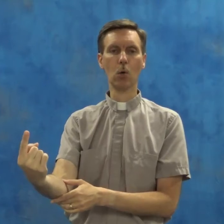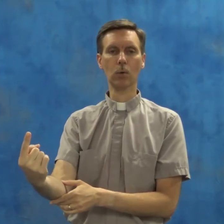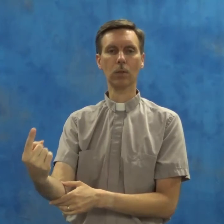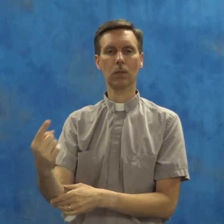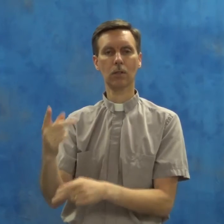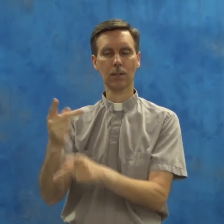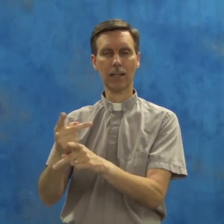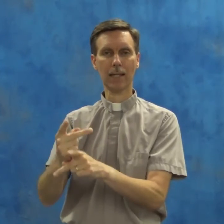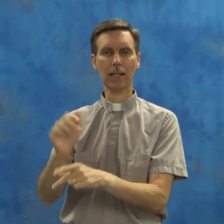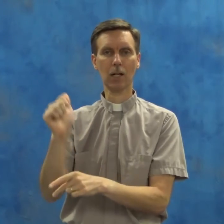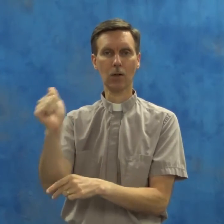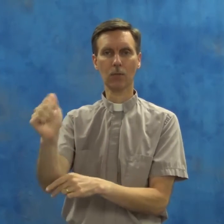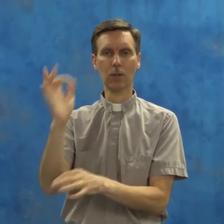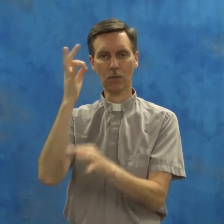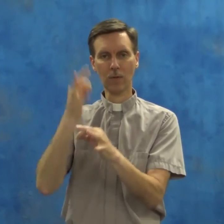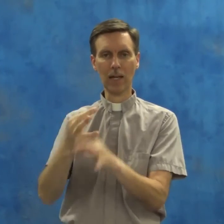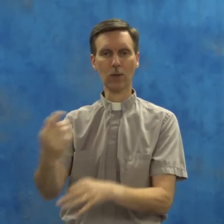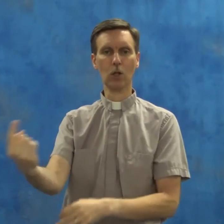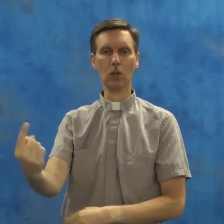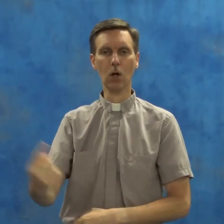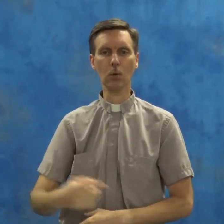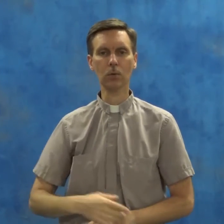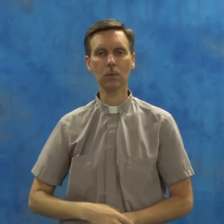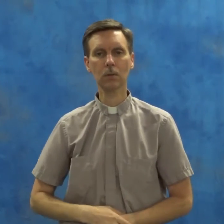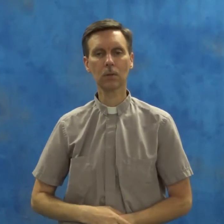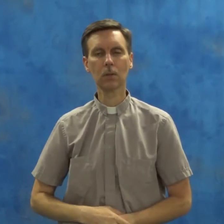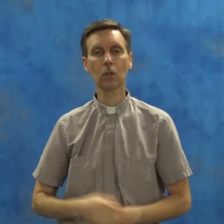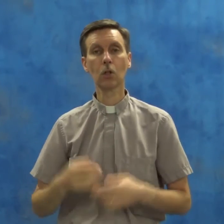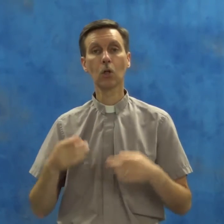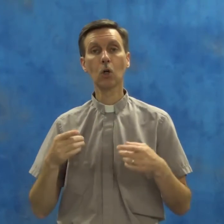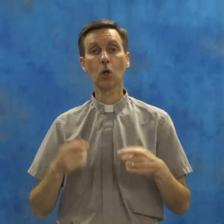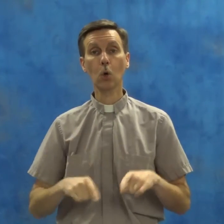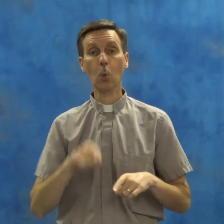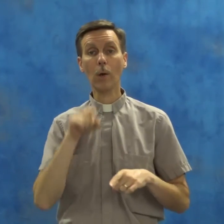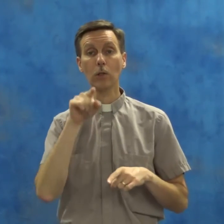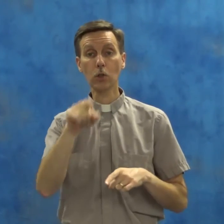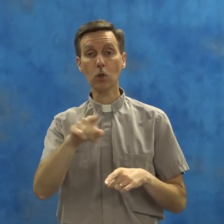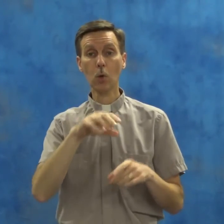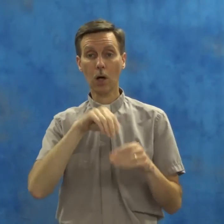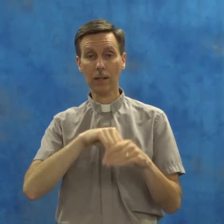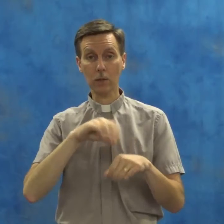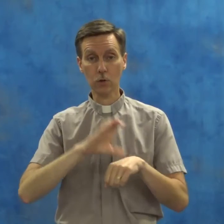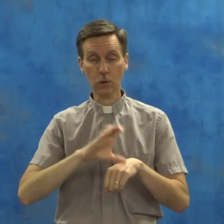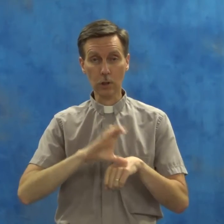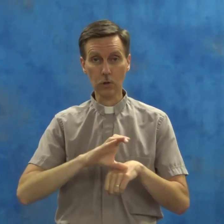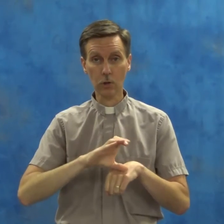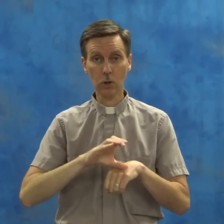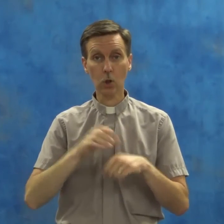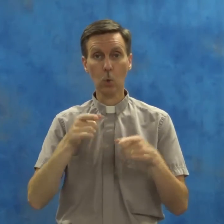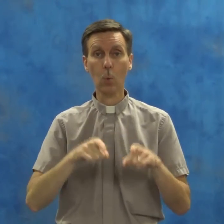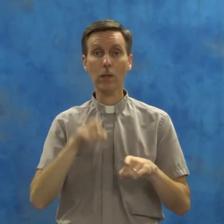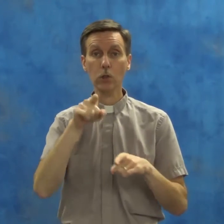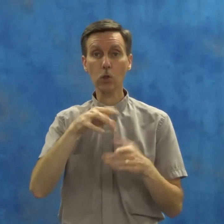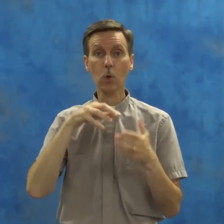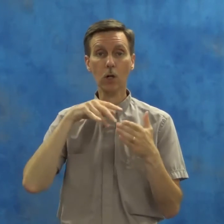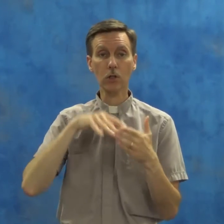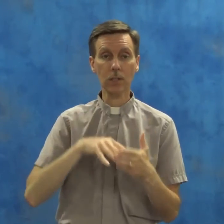alone to take care of their faith alone. When you are in church, when you are